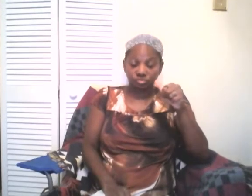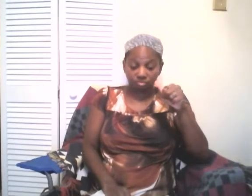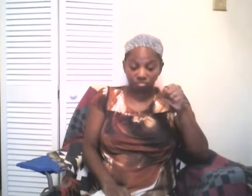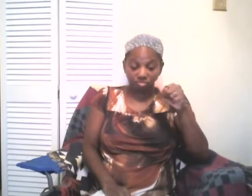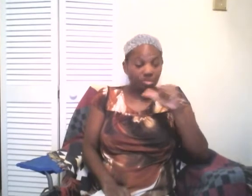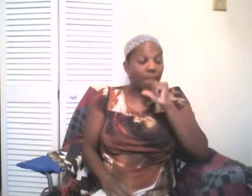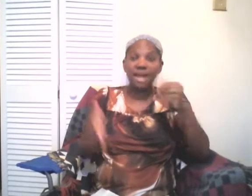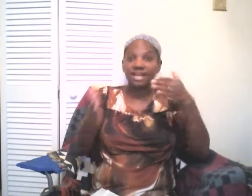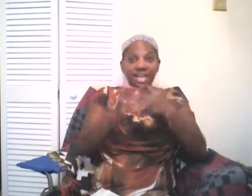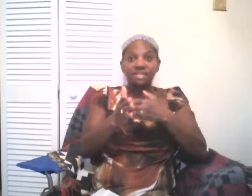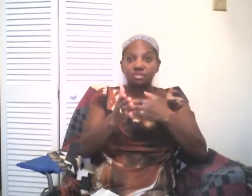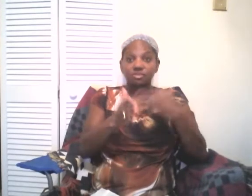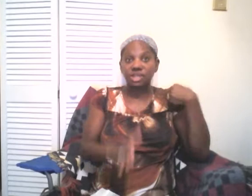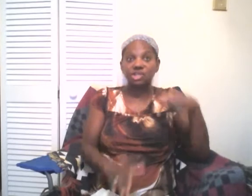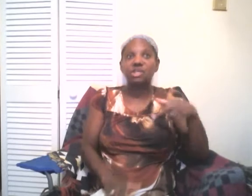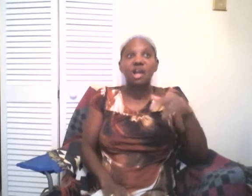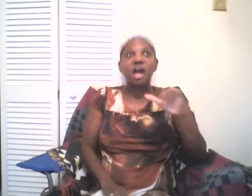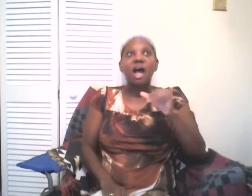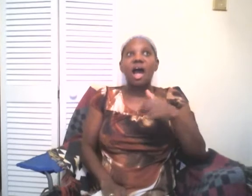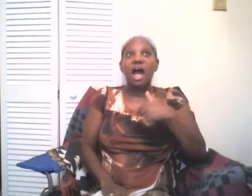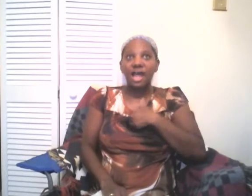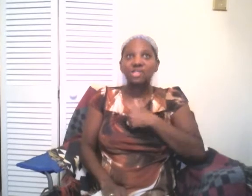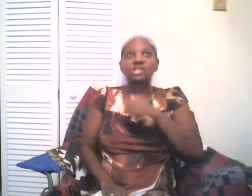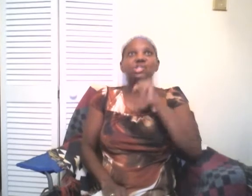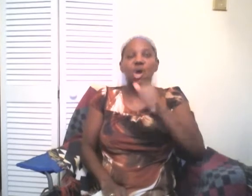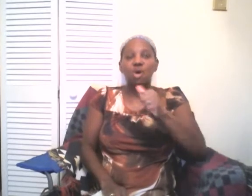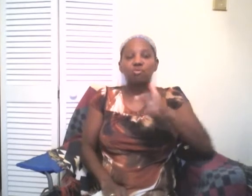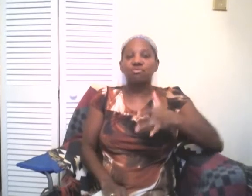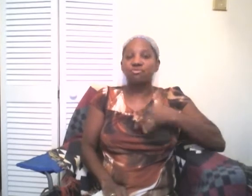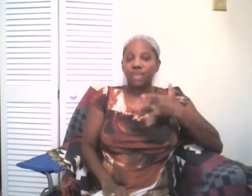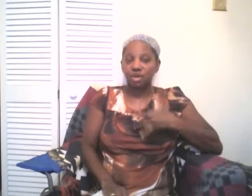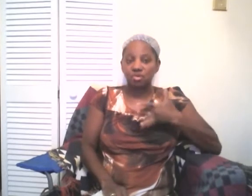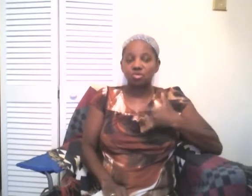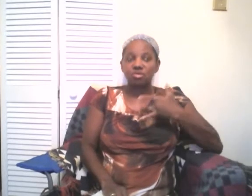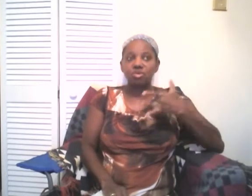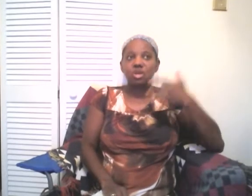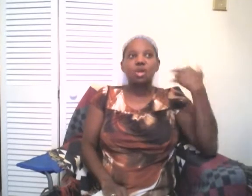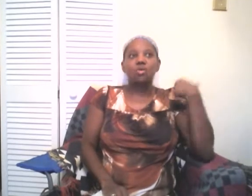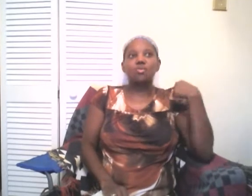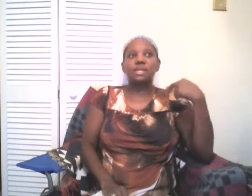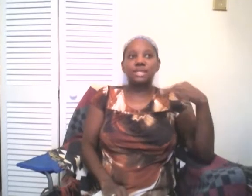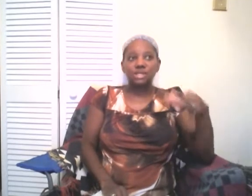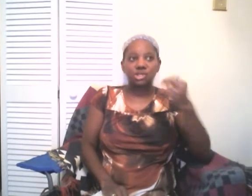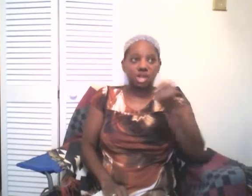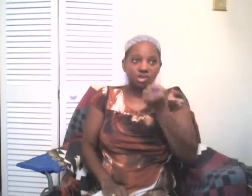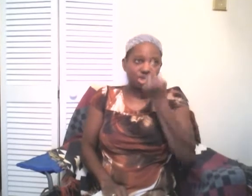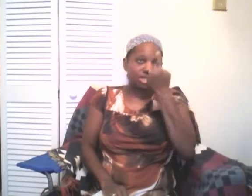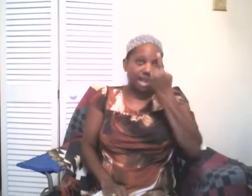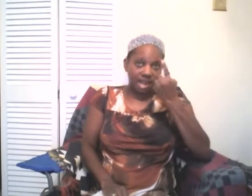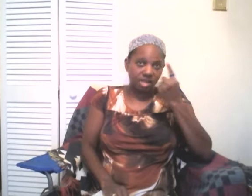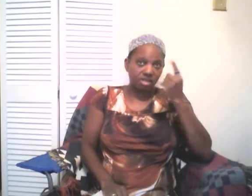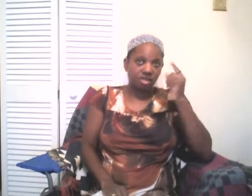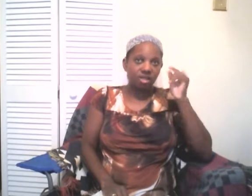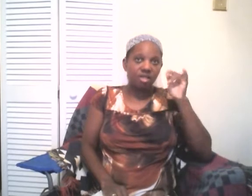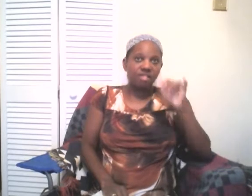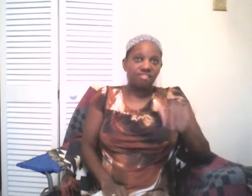I'm not against religion. I just don't feel religious understand